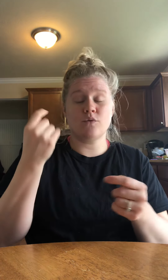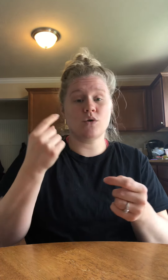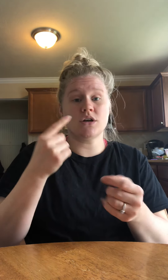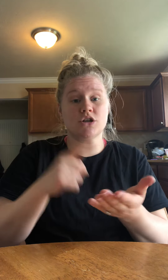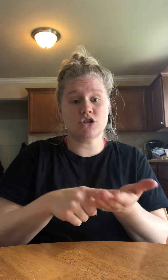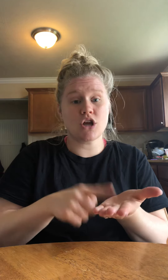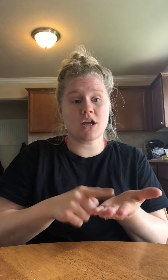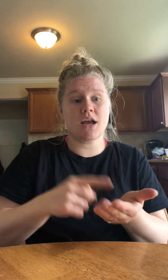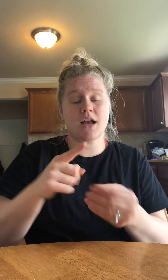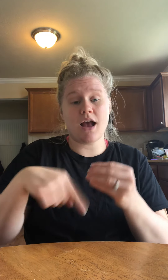of fish.